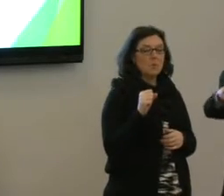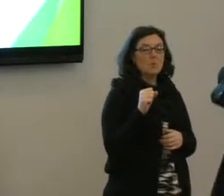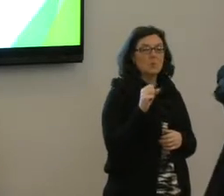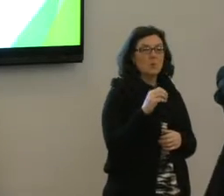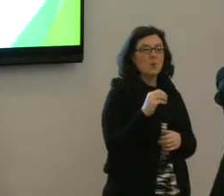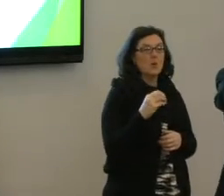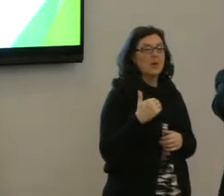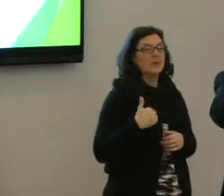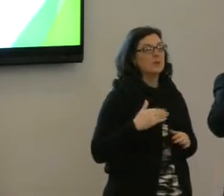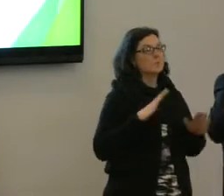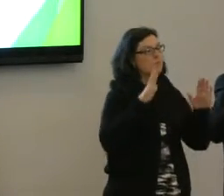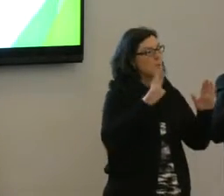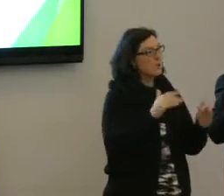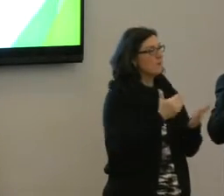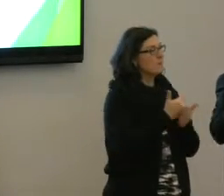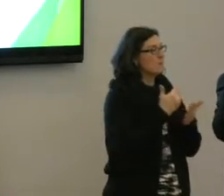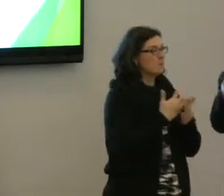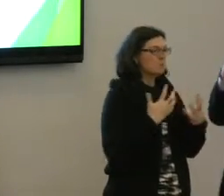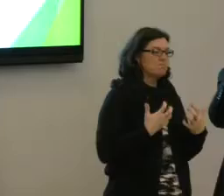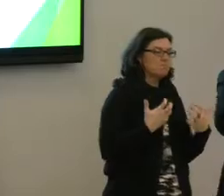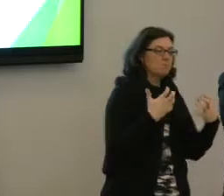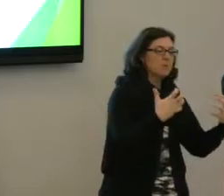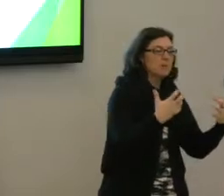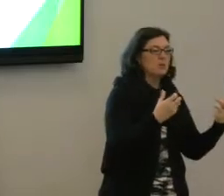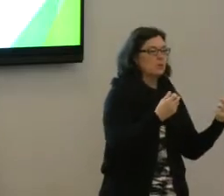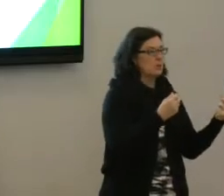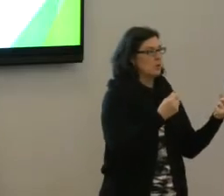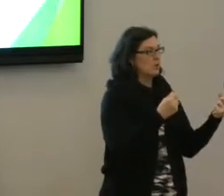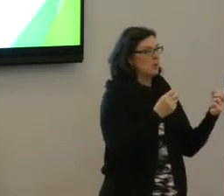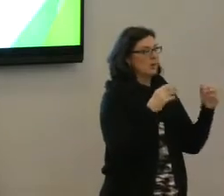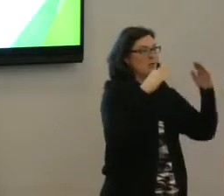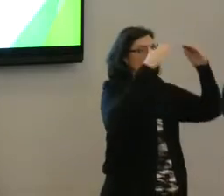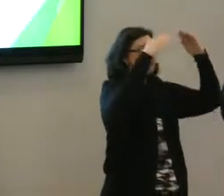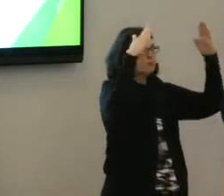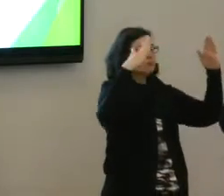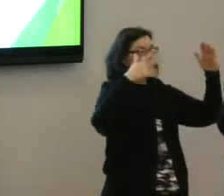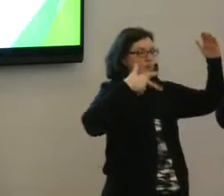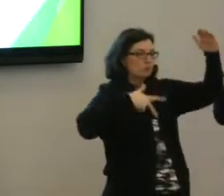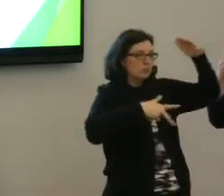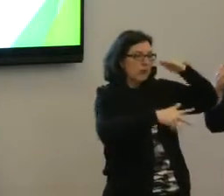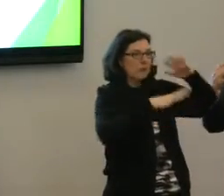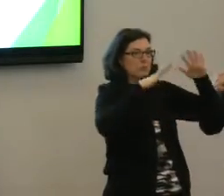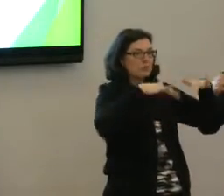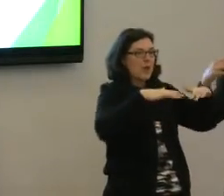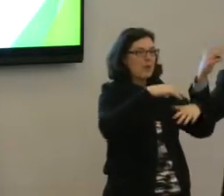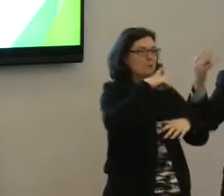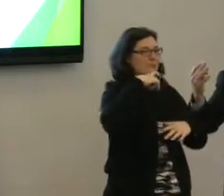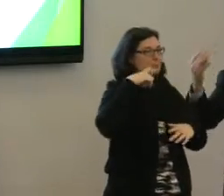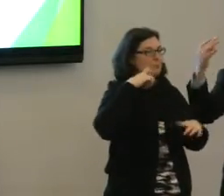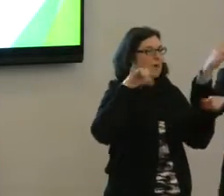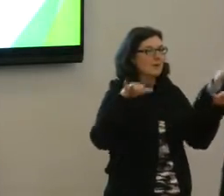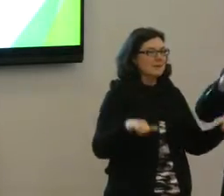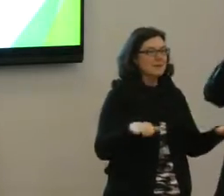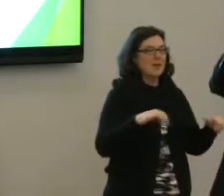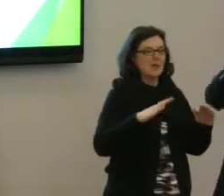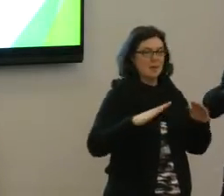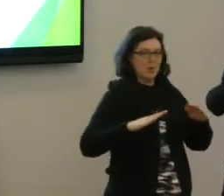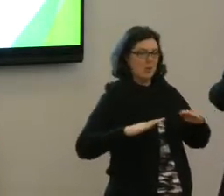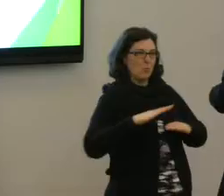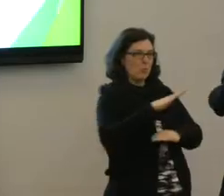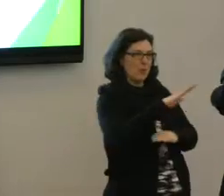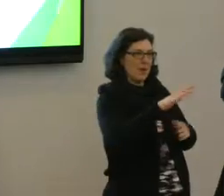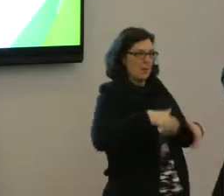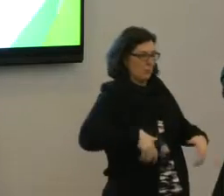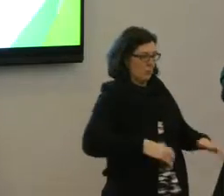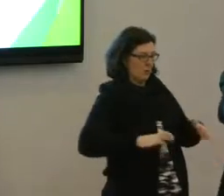these wonderful new sanctuaries where you can drive up under an overhang if it's raining, if you've got a ramp and somebody, you can get